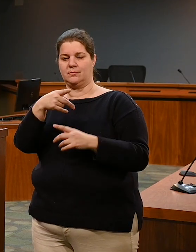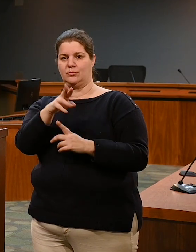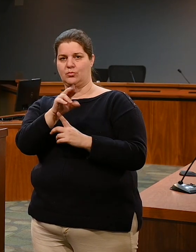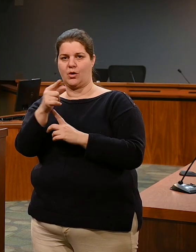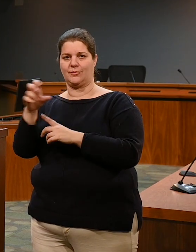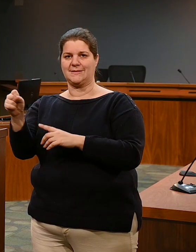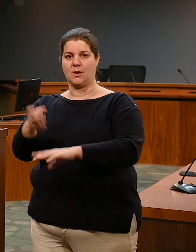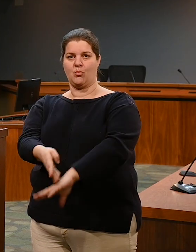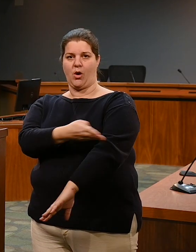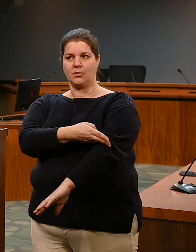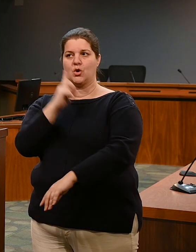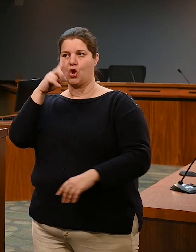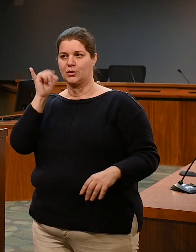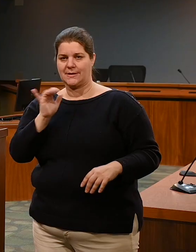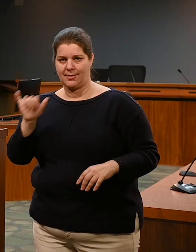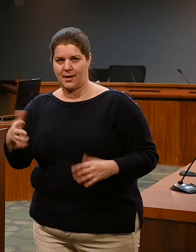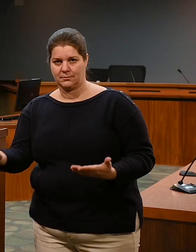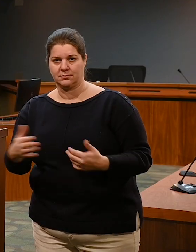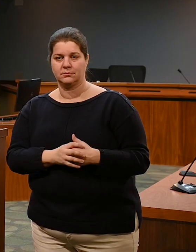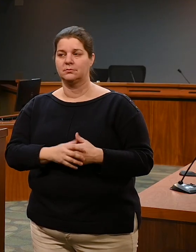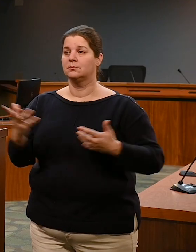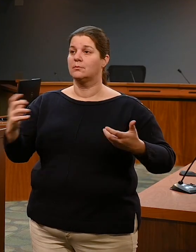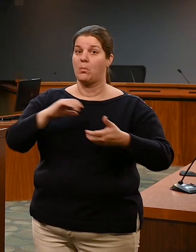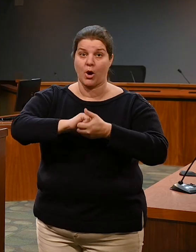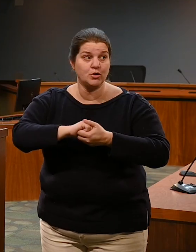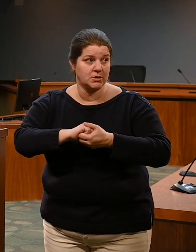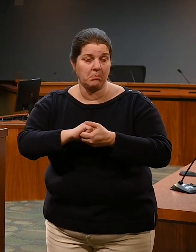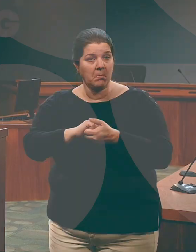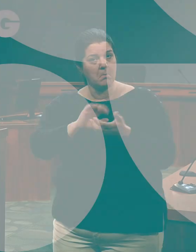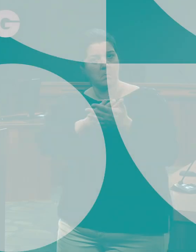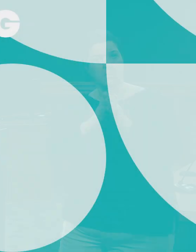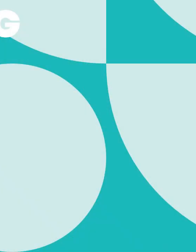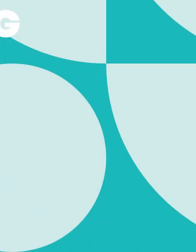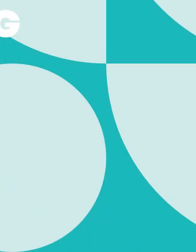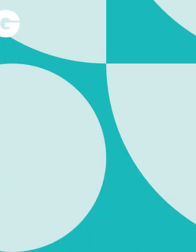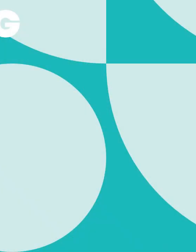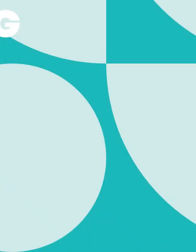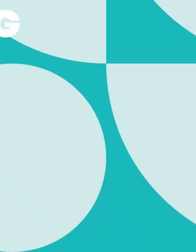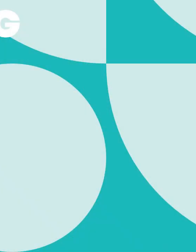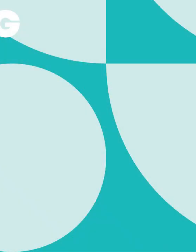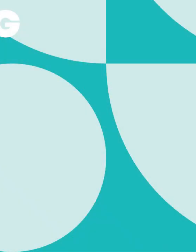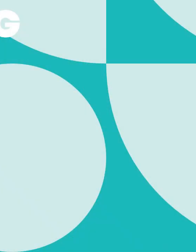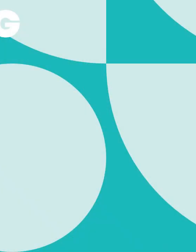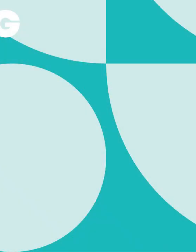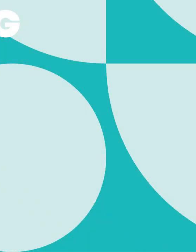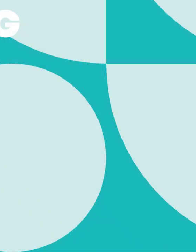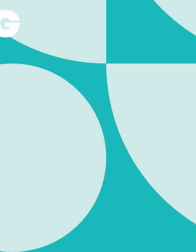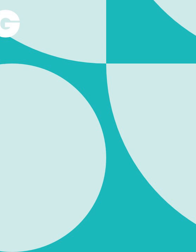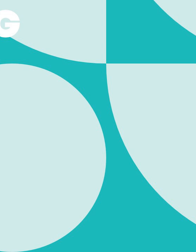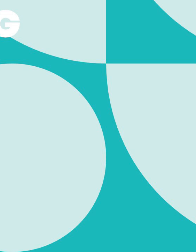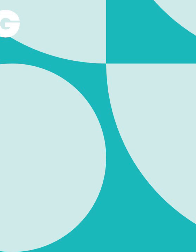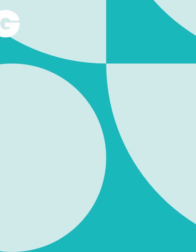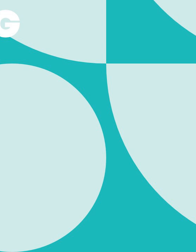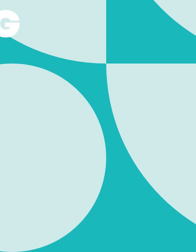like. That is what partnership makes possible, and that is what saying yes